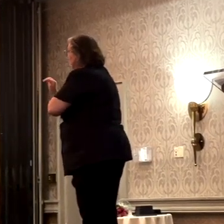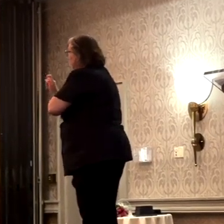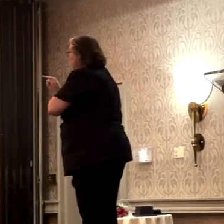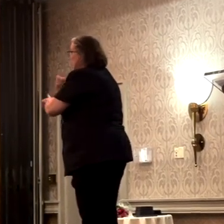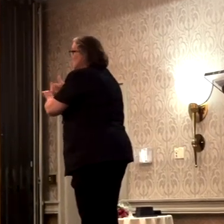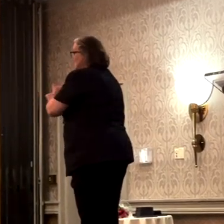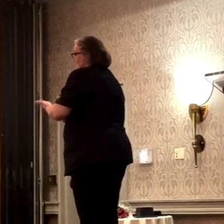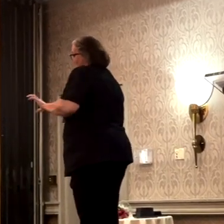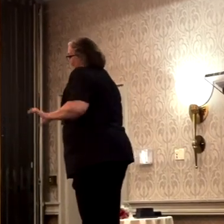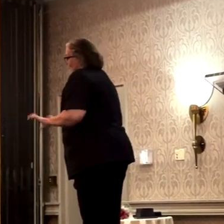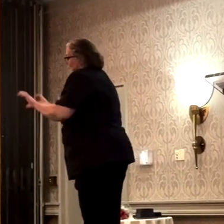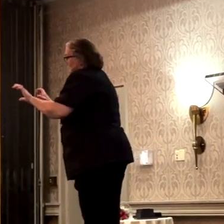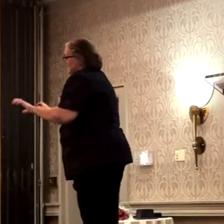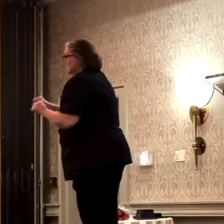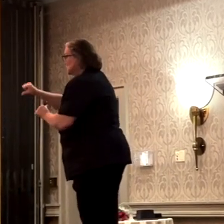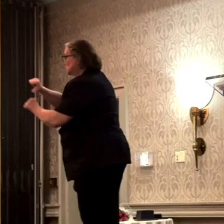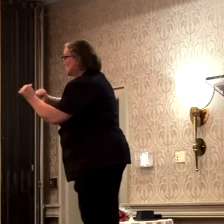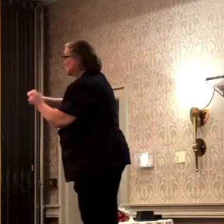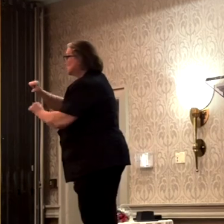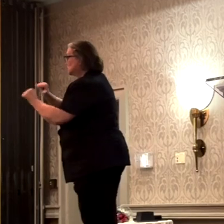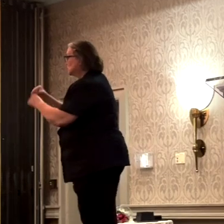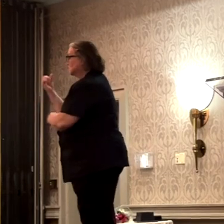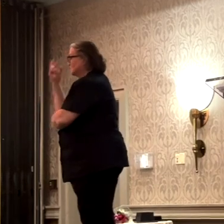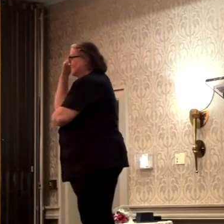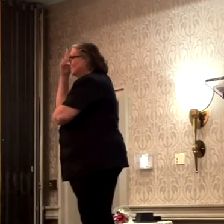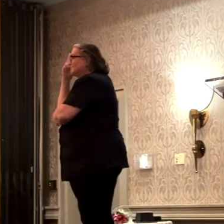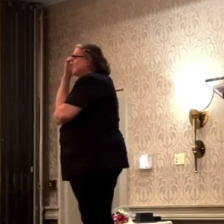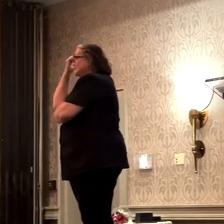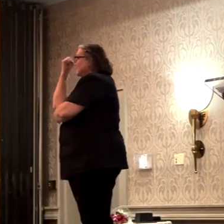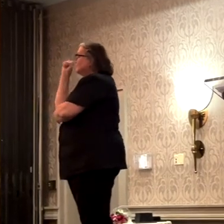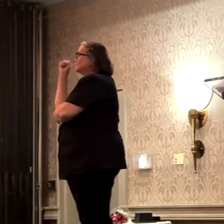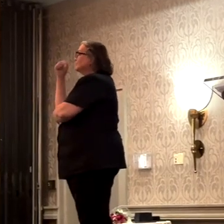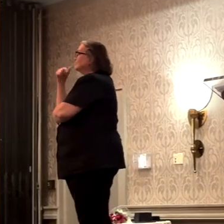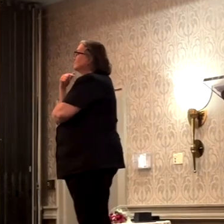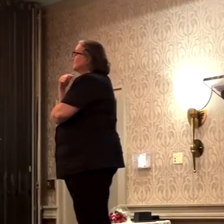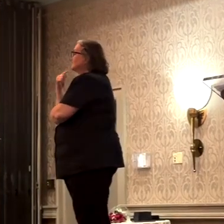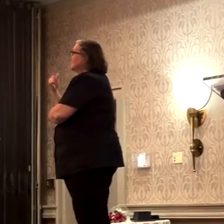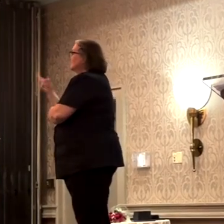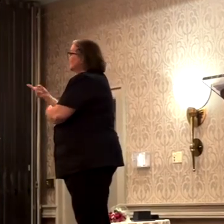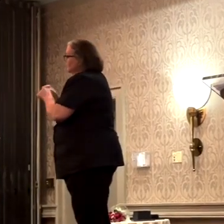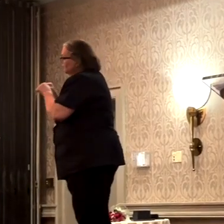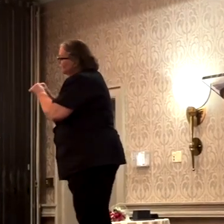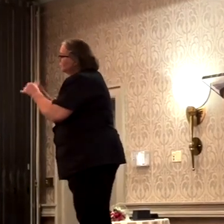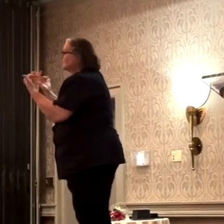social causes that promoted women and has remained so to this day.